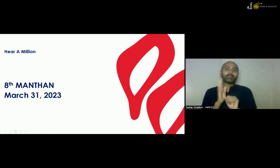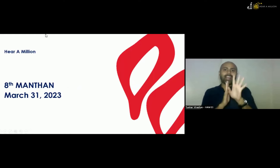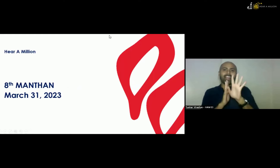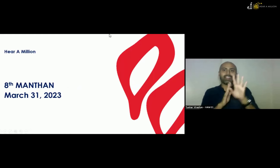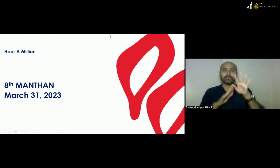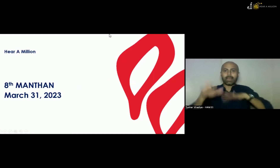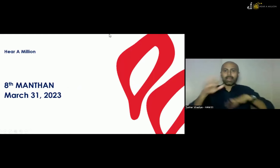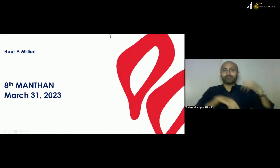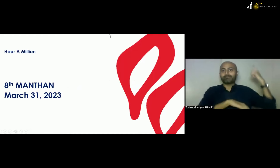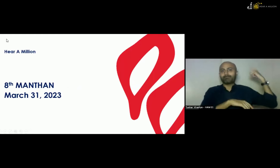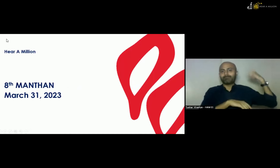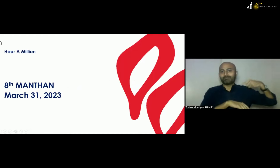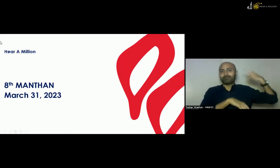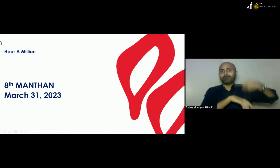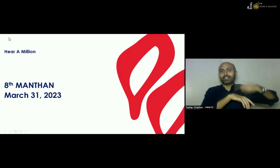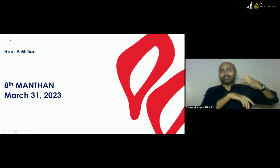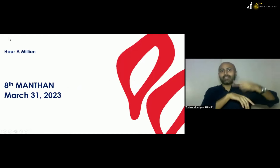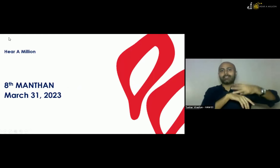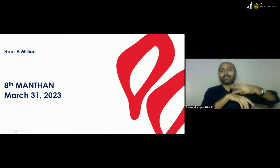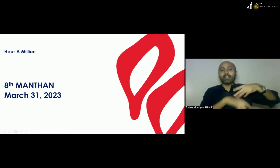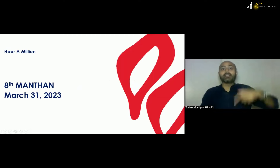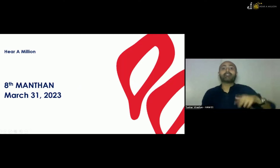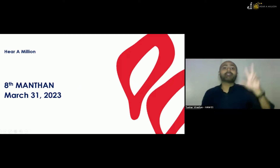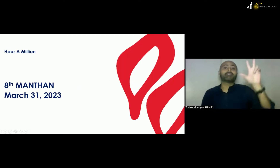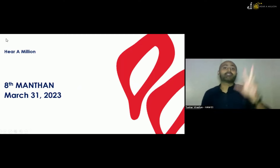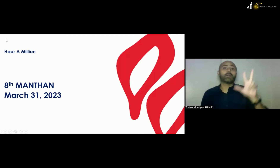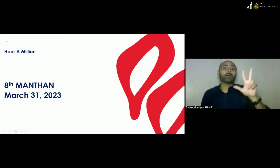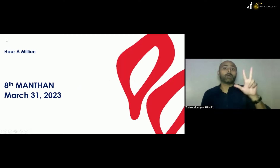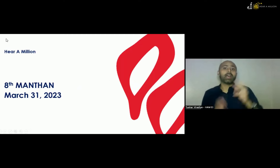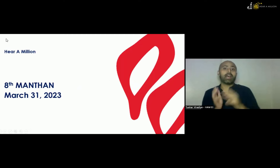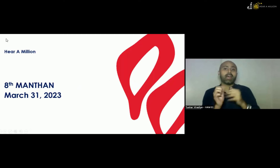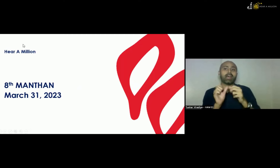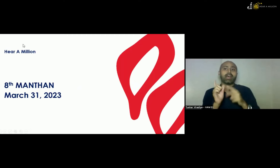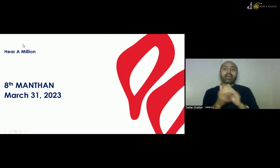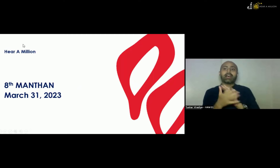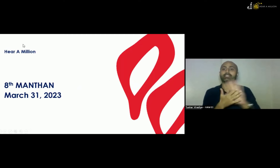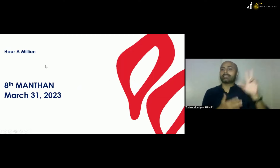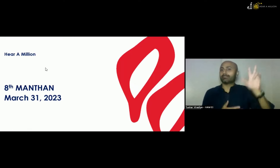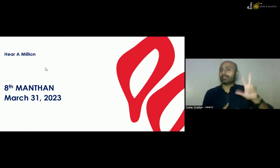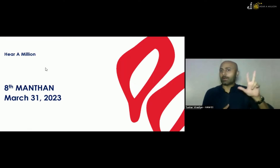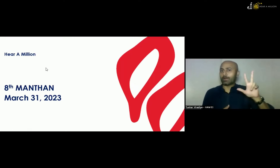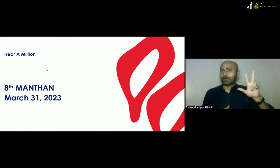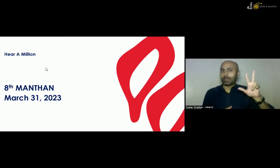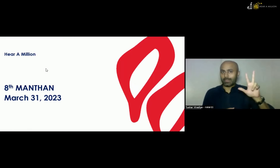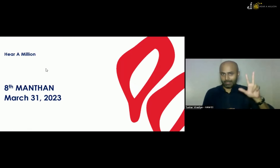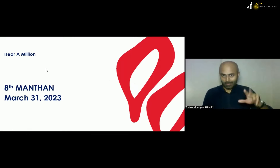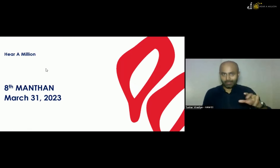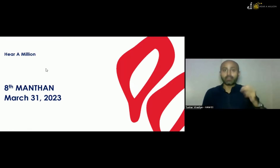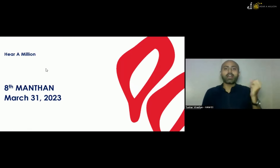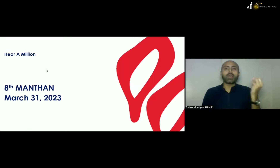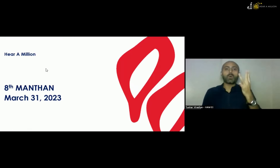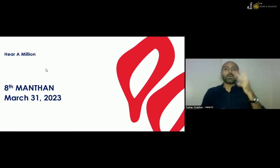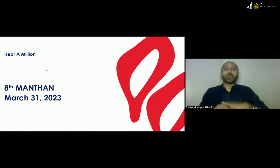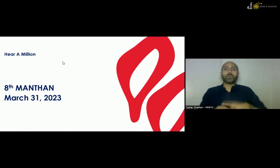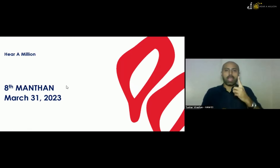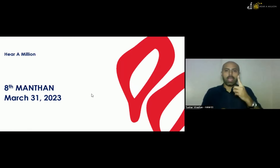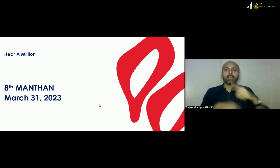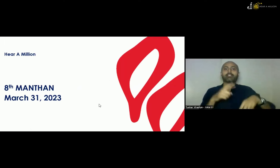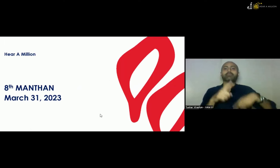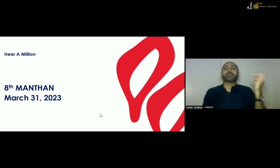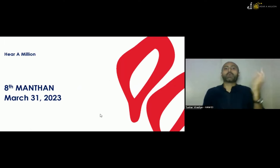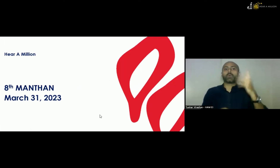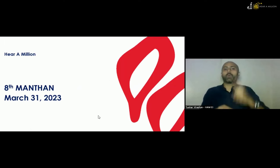So Manthan, Here a Million have planned it for the 8th time today. So we have